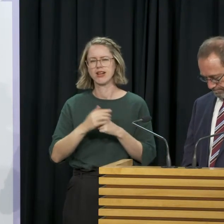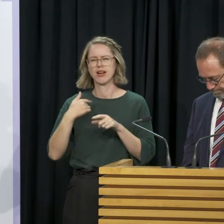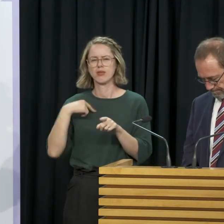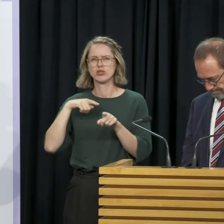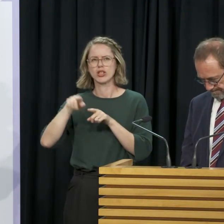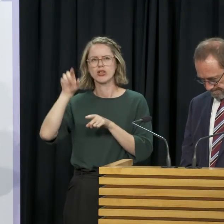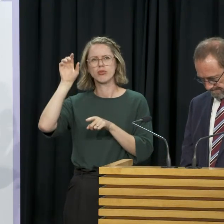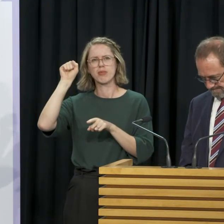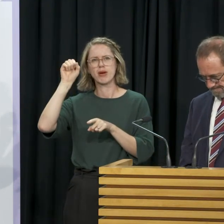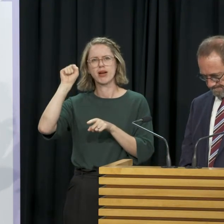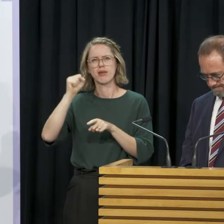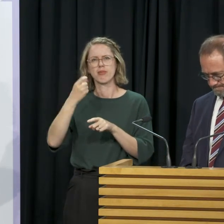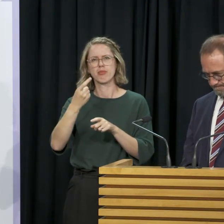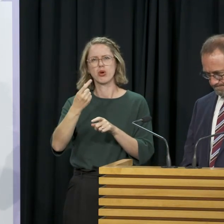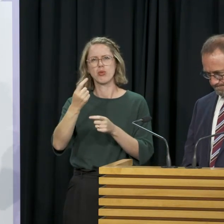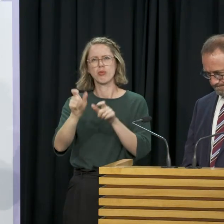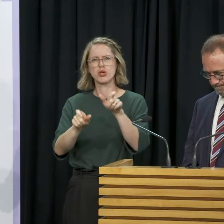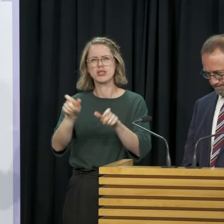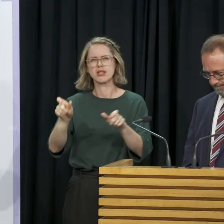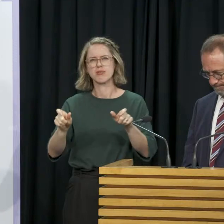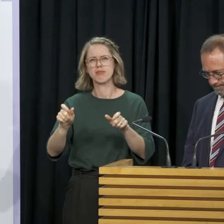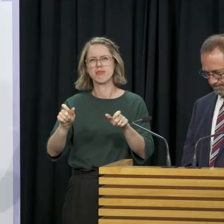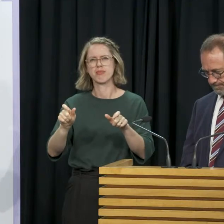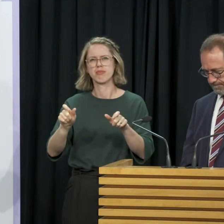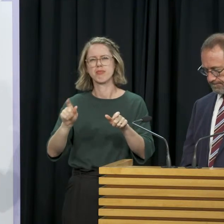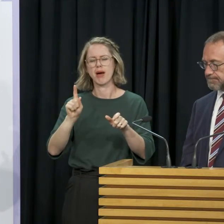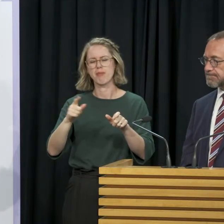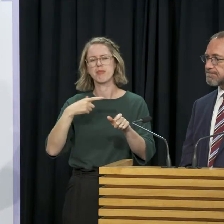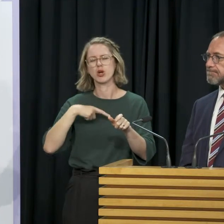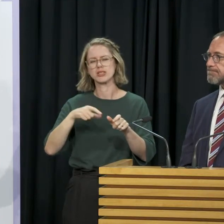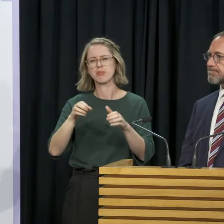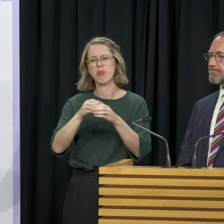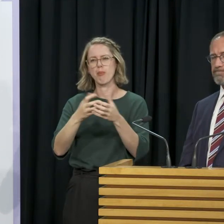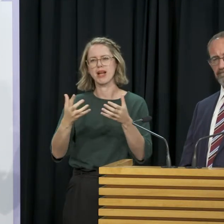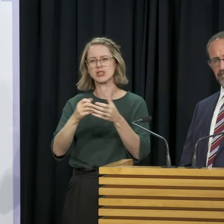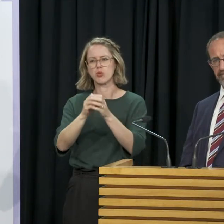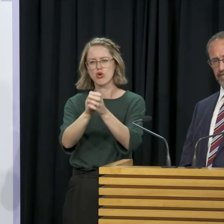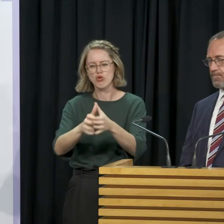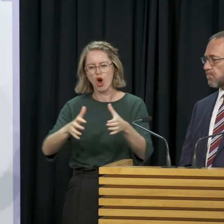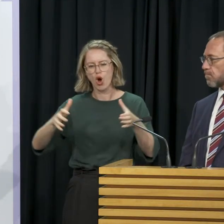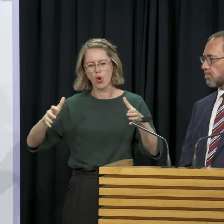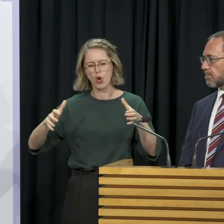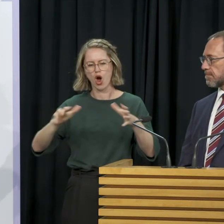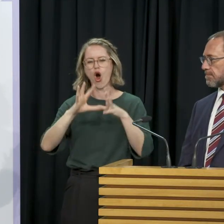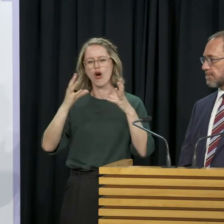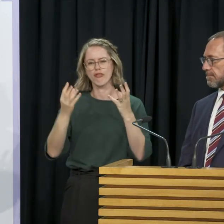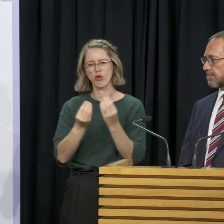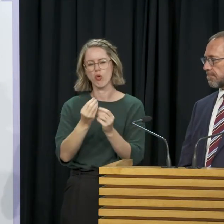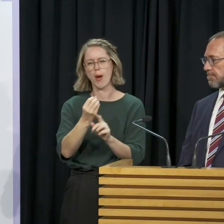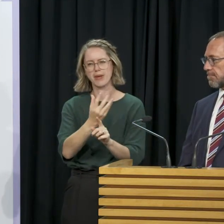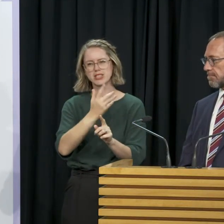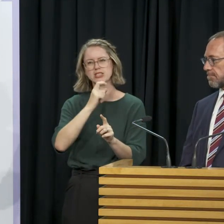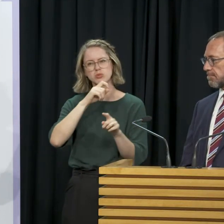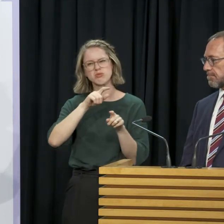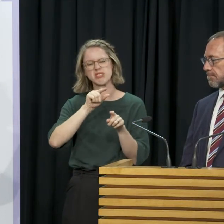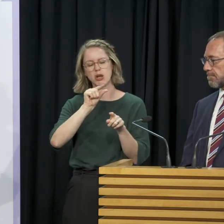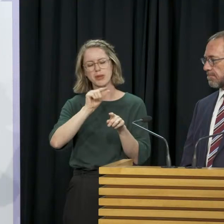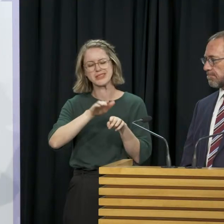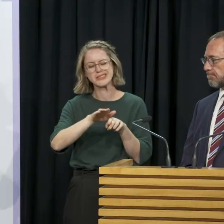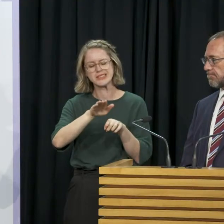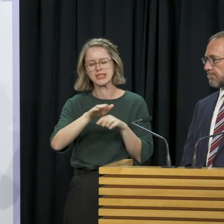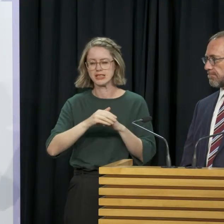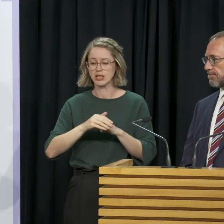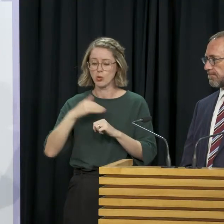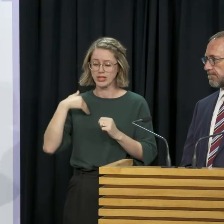basis, population growth means overall that's what the profile looks like. Do we need overall to be changing up the way that